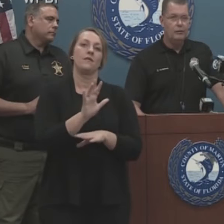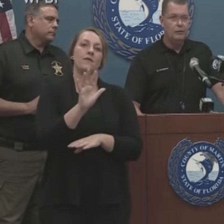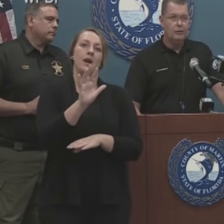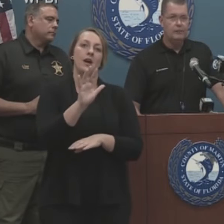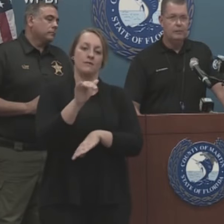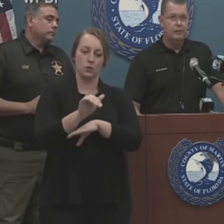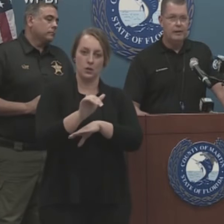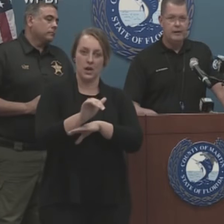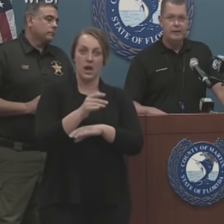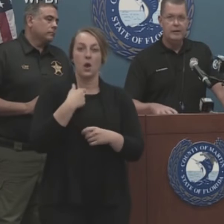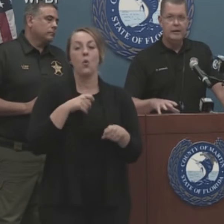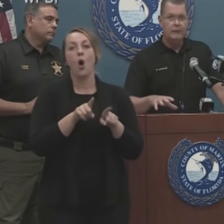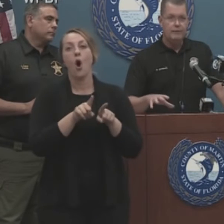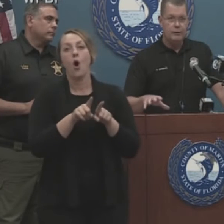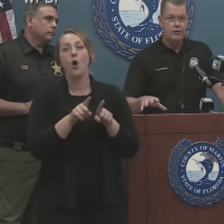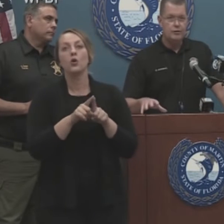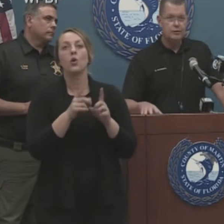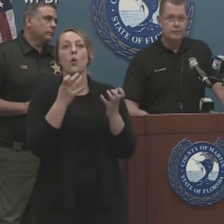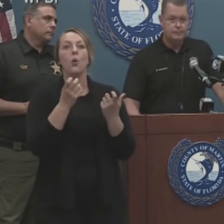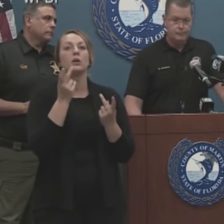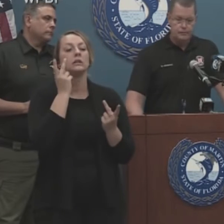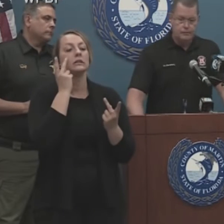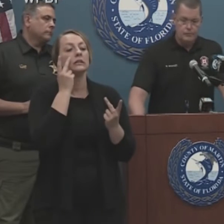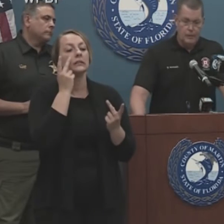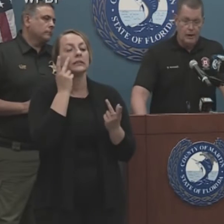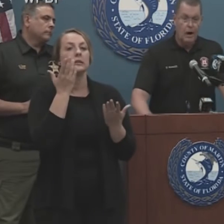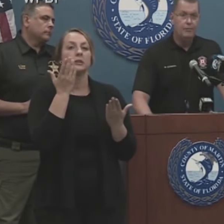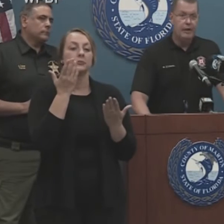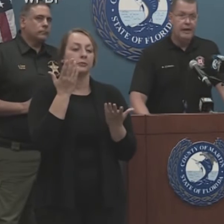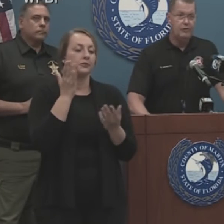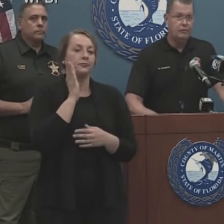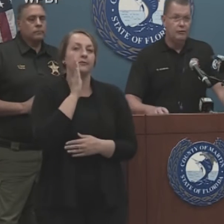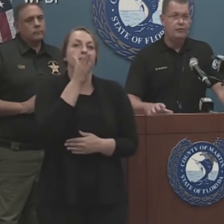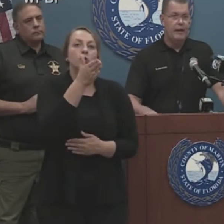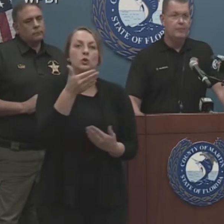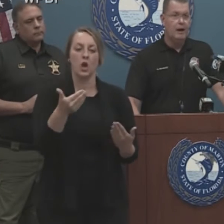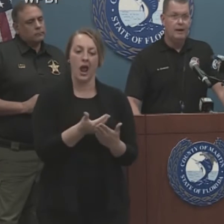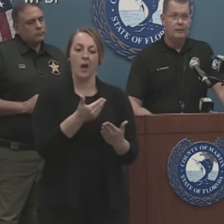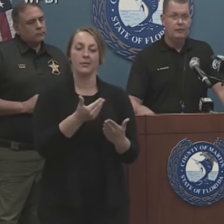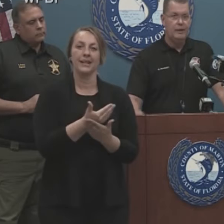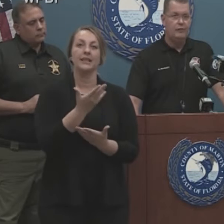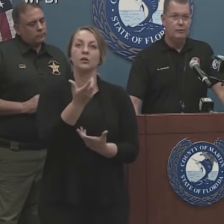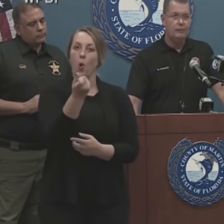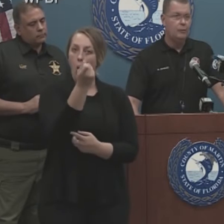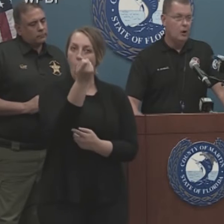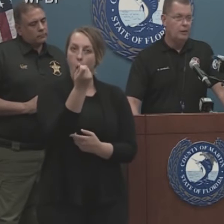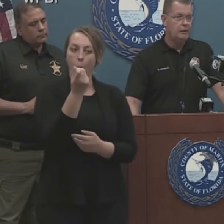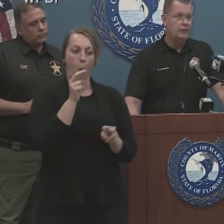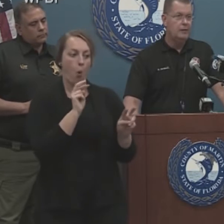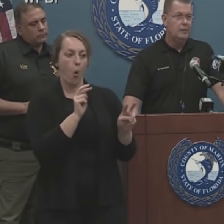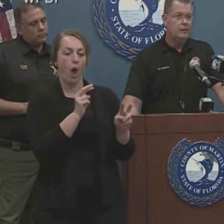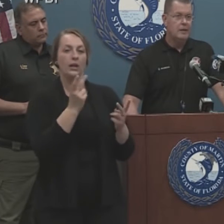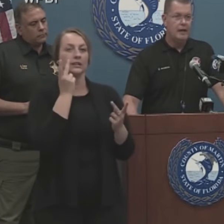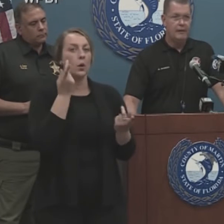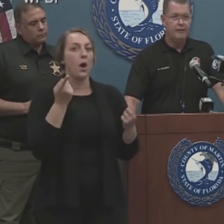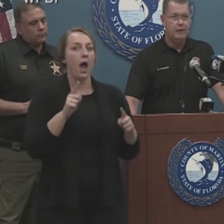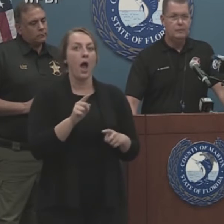we also look for any future updates. Just stand by, stay tuned for